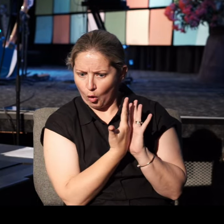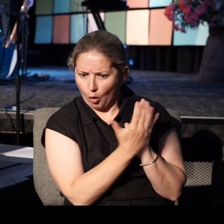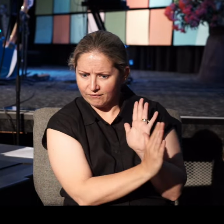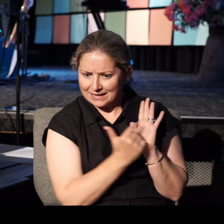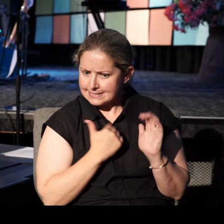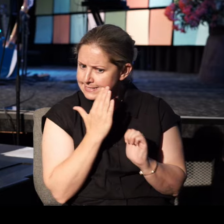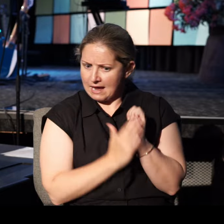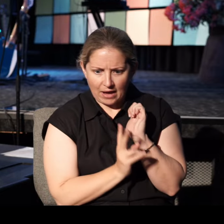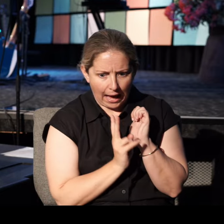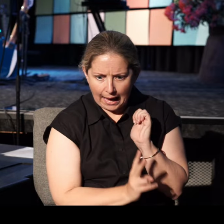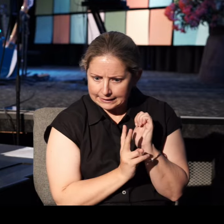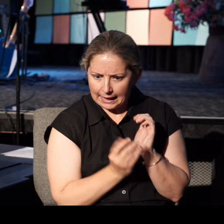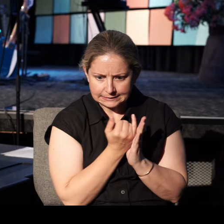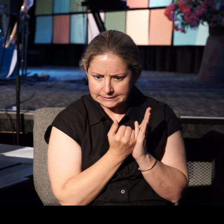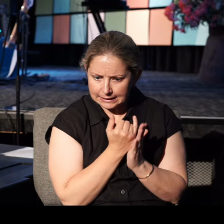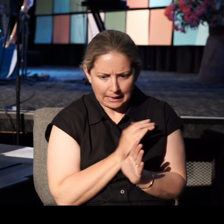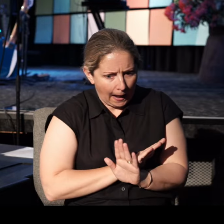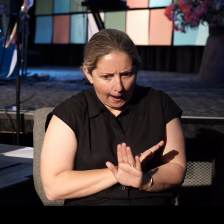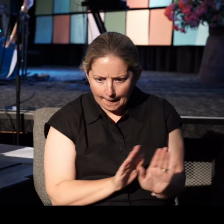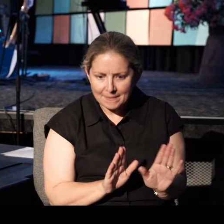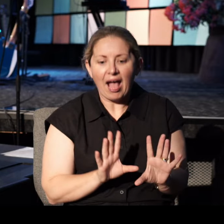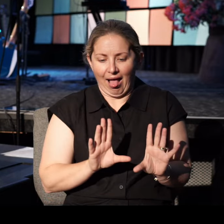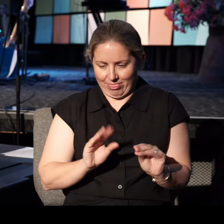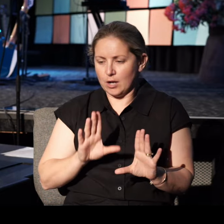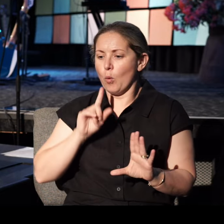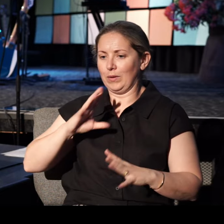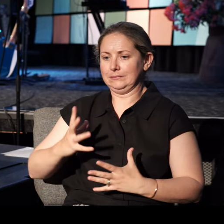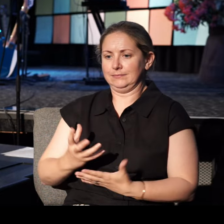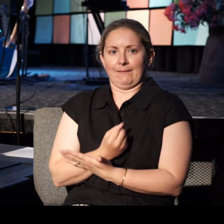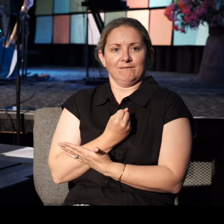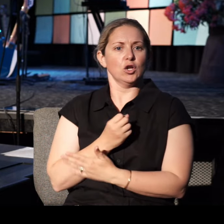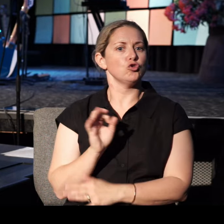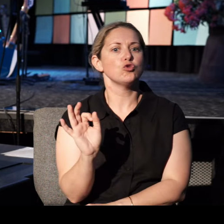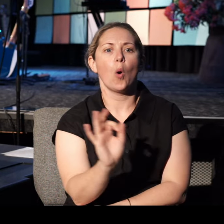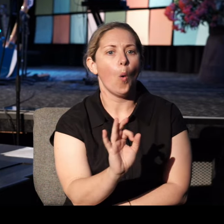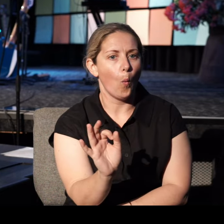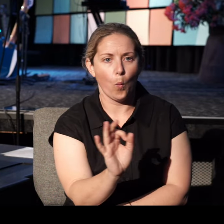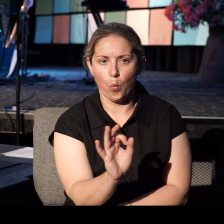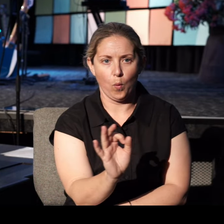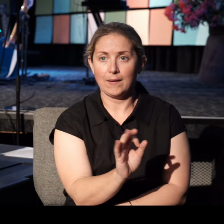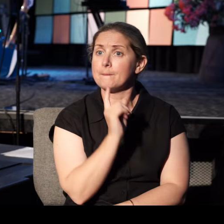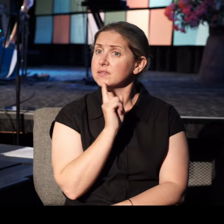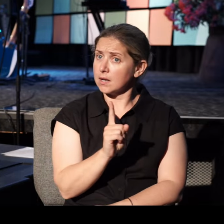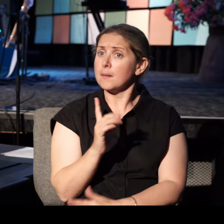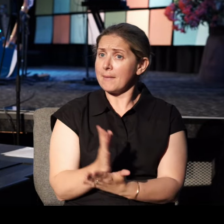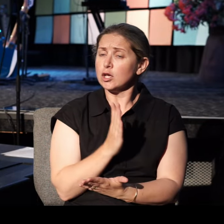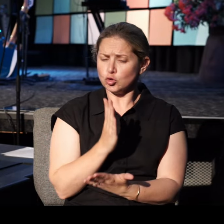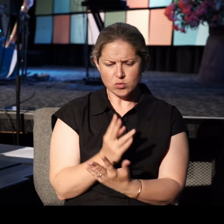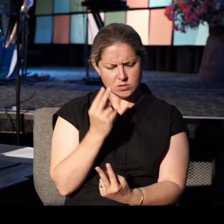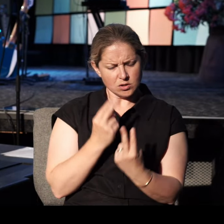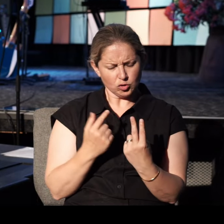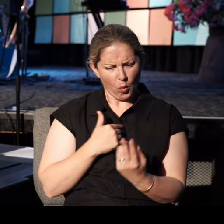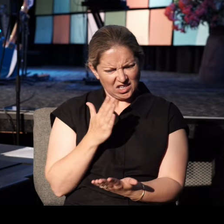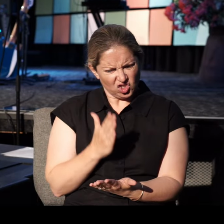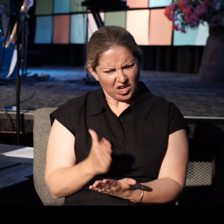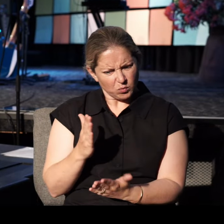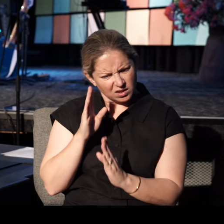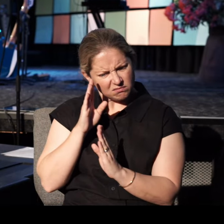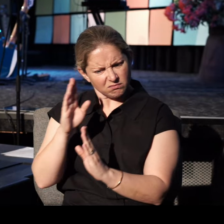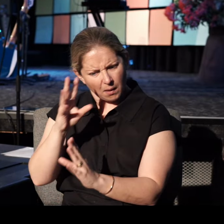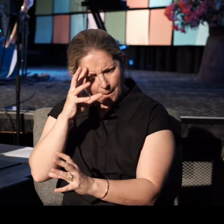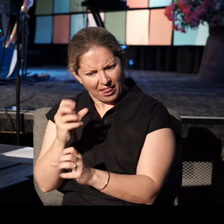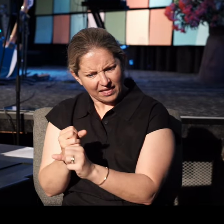He's saying that's a way of understanding whether you genuinely have looked to Christ to be saved and put your faith in him